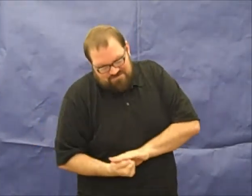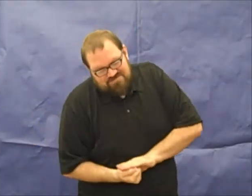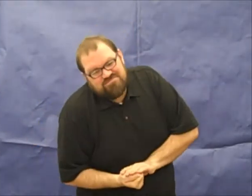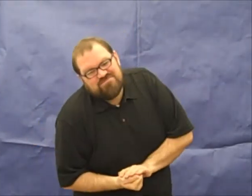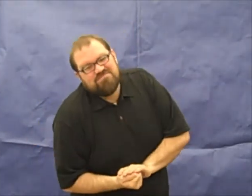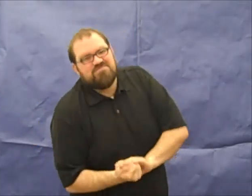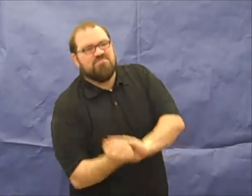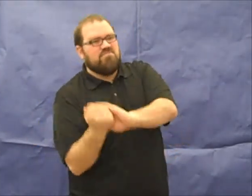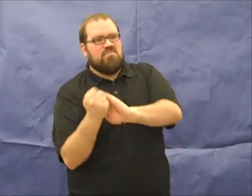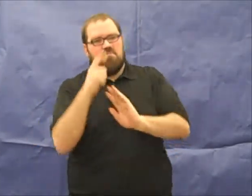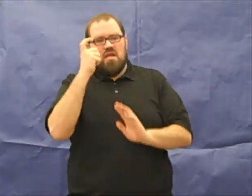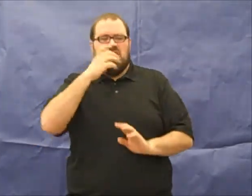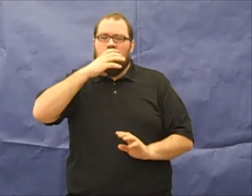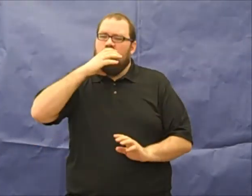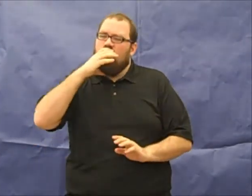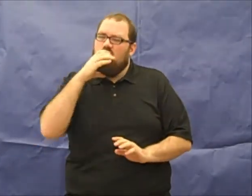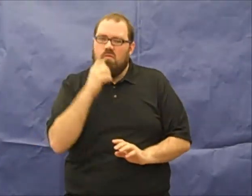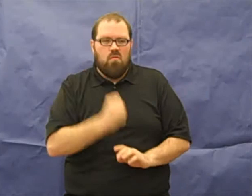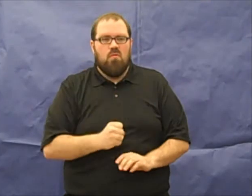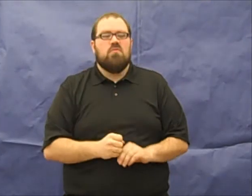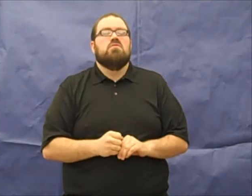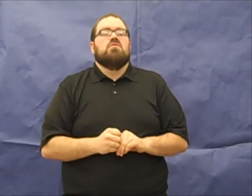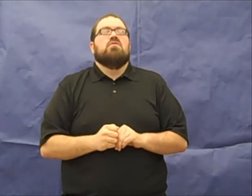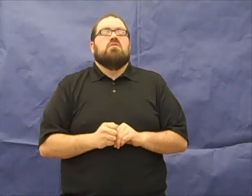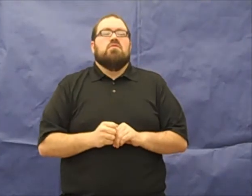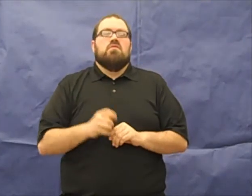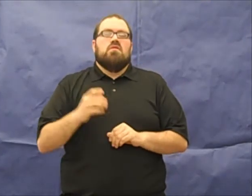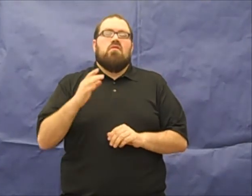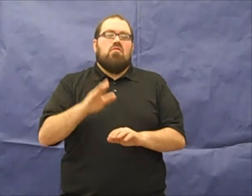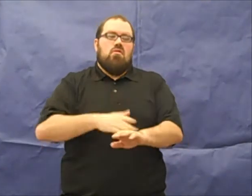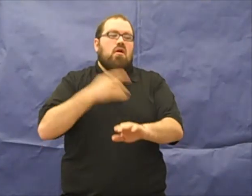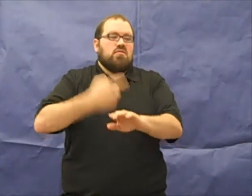of the hinge, you can tell that it's been a long time since it was opened.